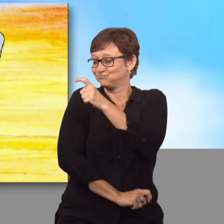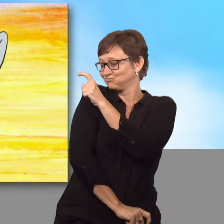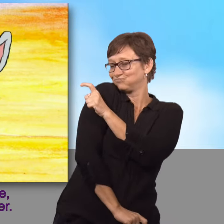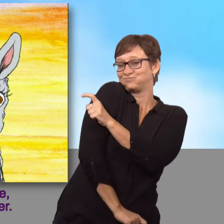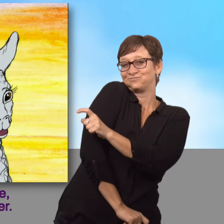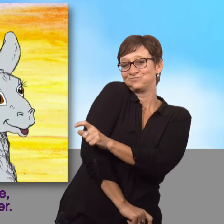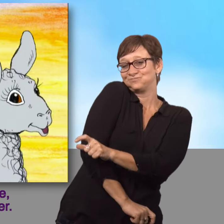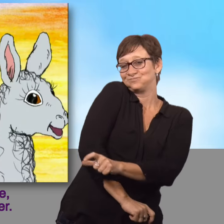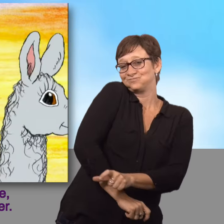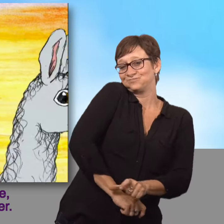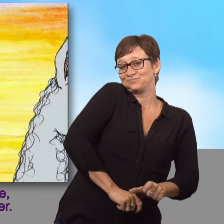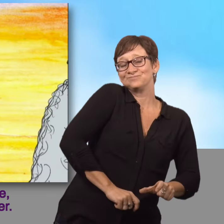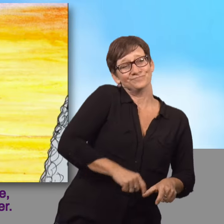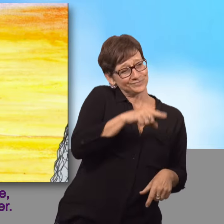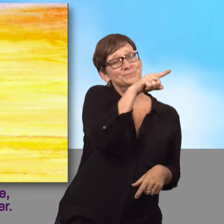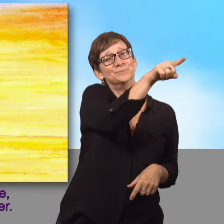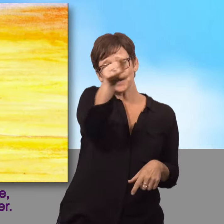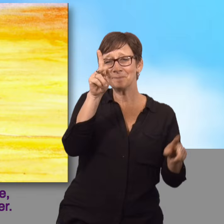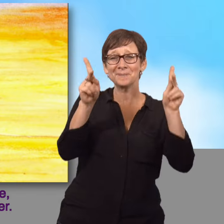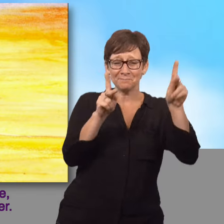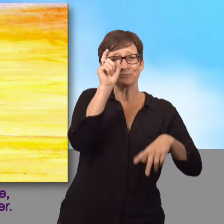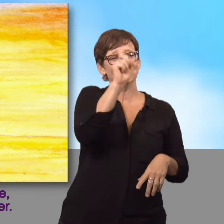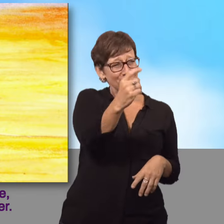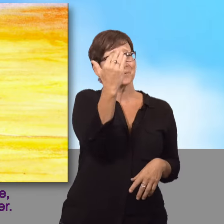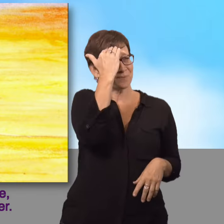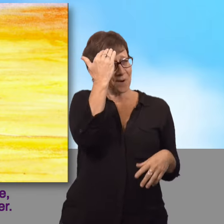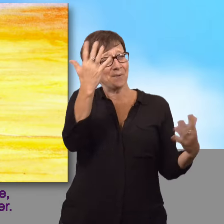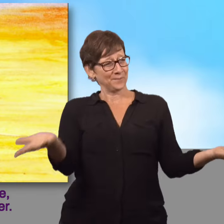And you, of all people, should know about her.